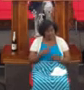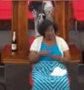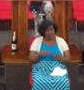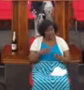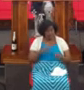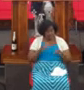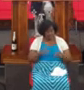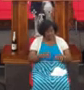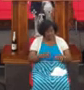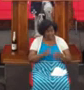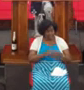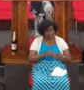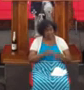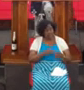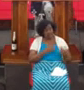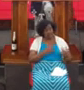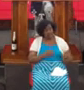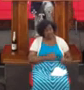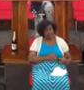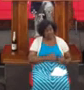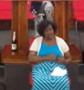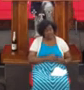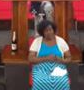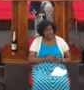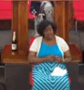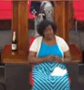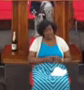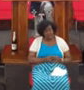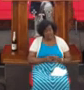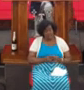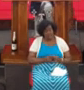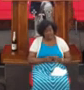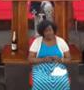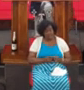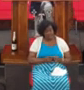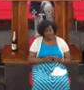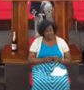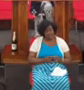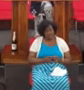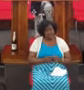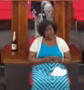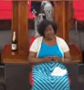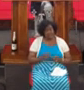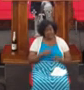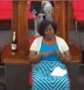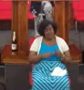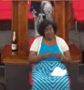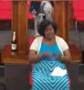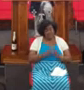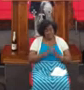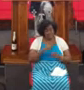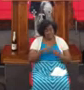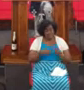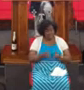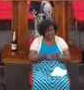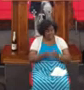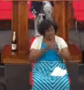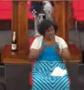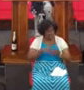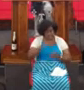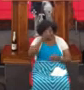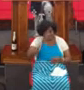coldness of the religious group. The coldness of the religious group. When asked for helping this man,